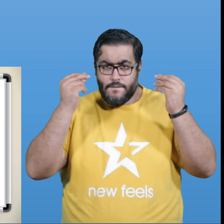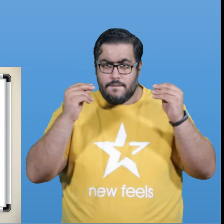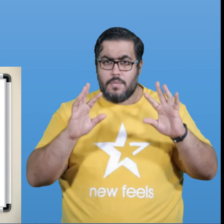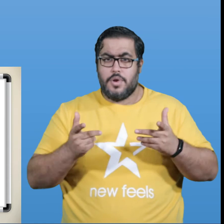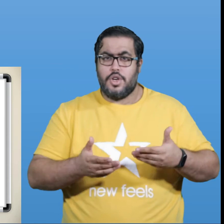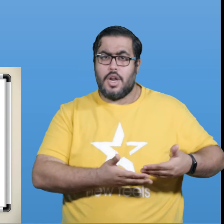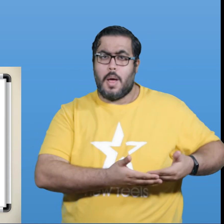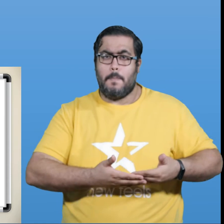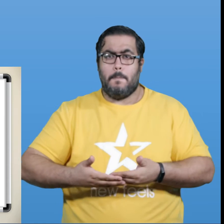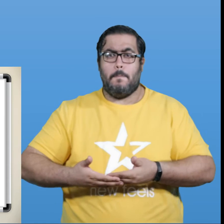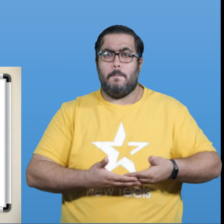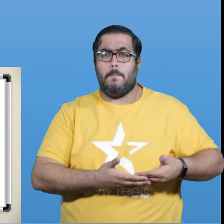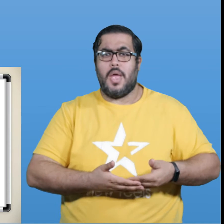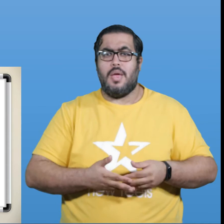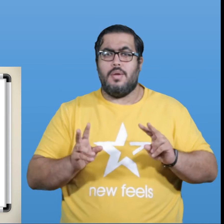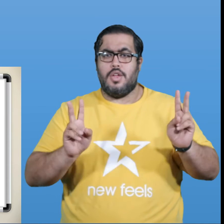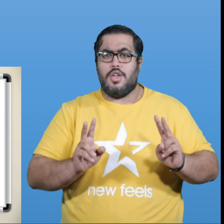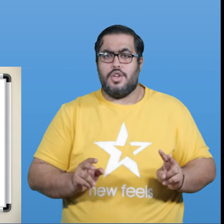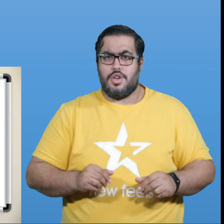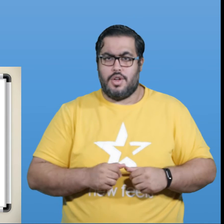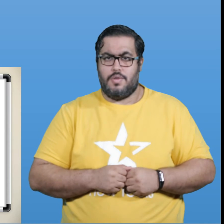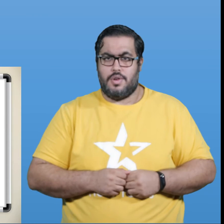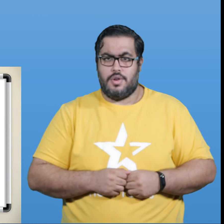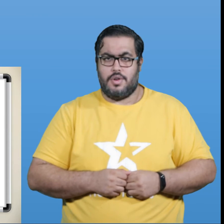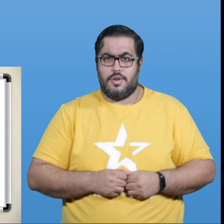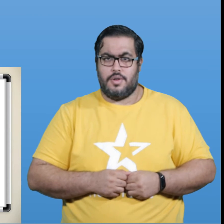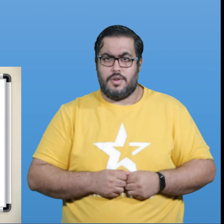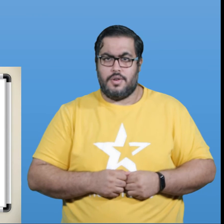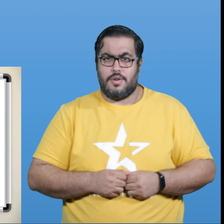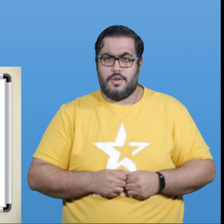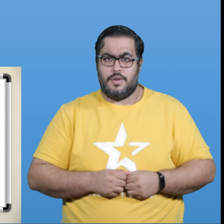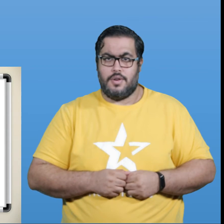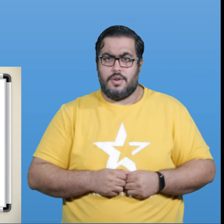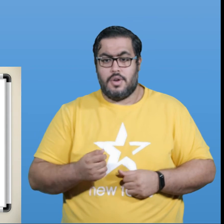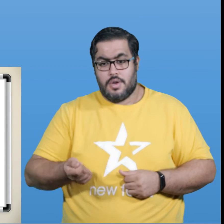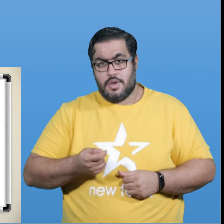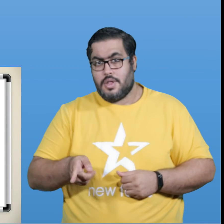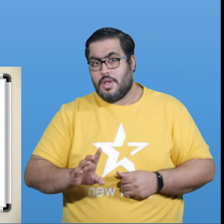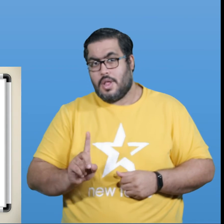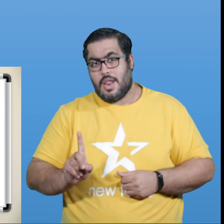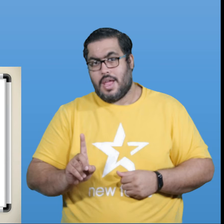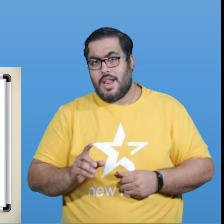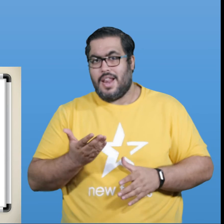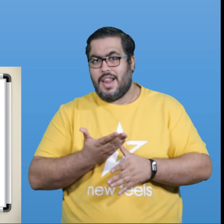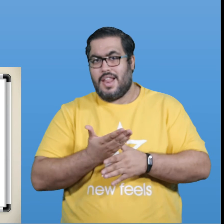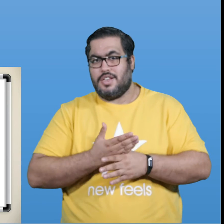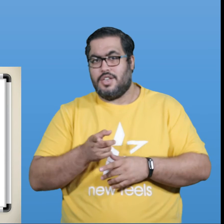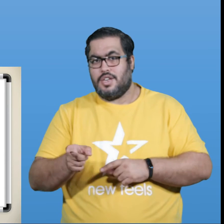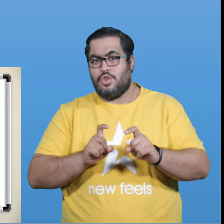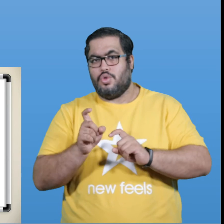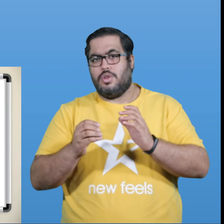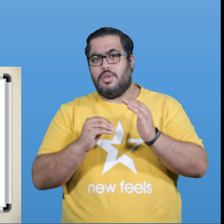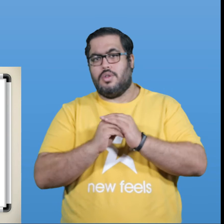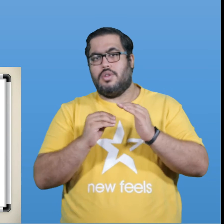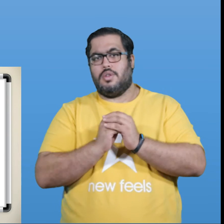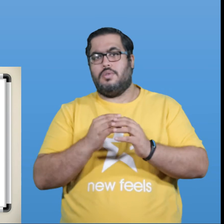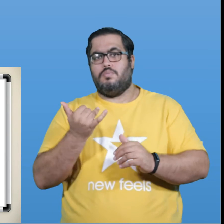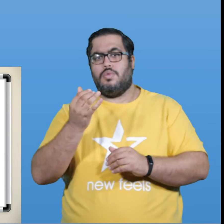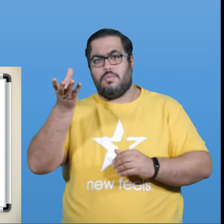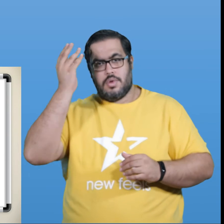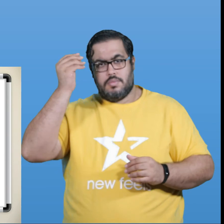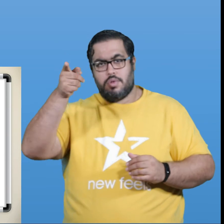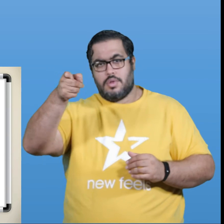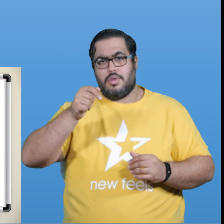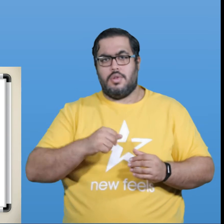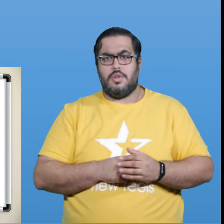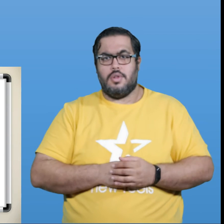baby showers. And this answer is not actually written in the text, but this is what we understand from the text. Question number